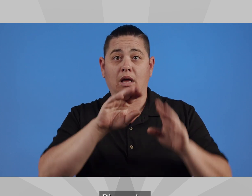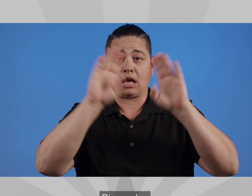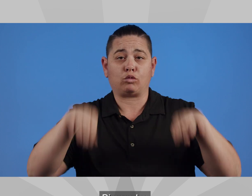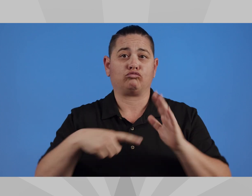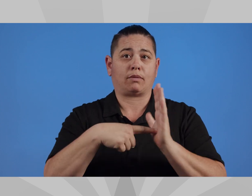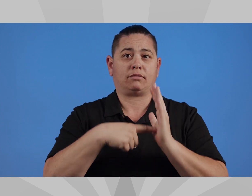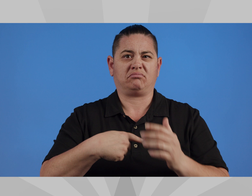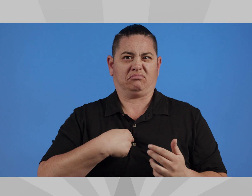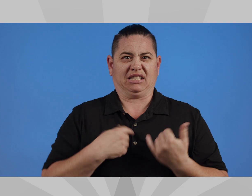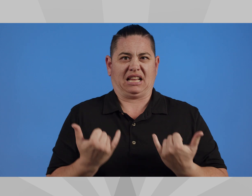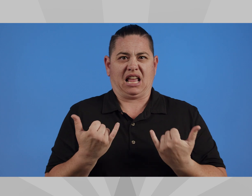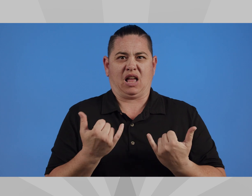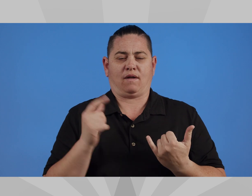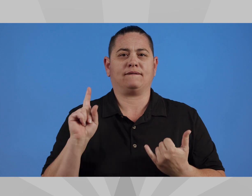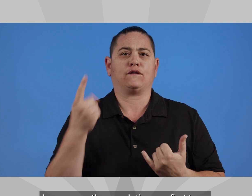Biography.